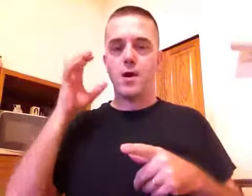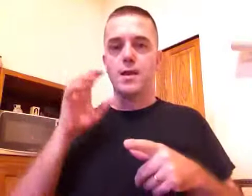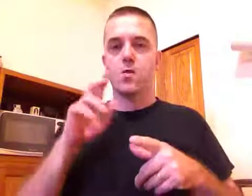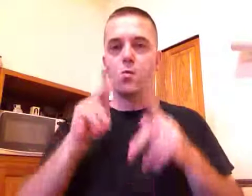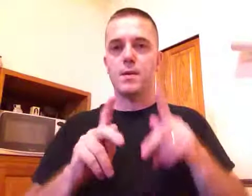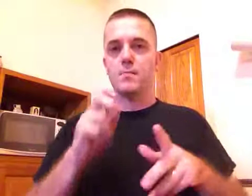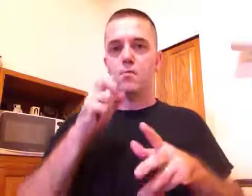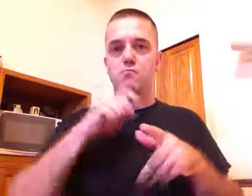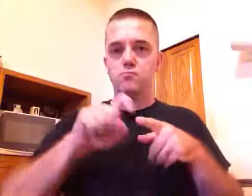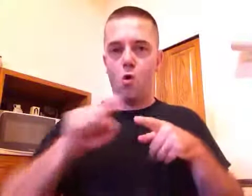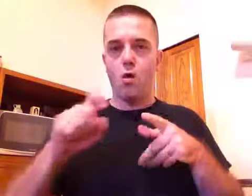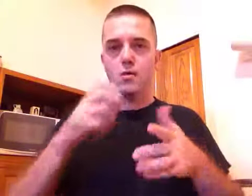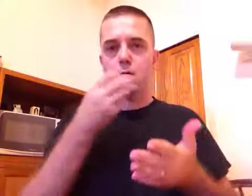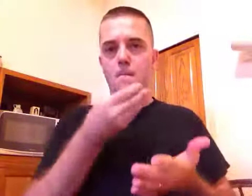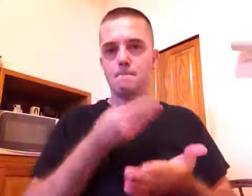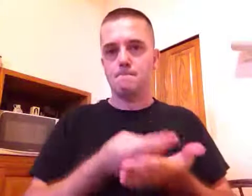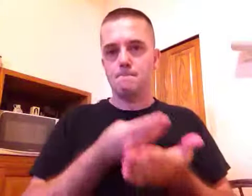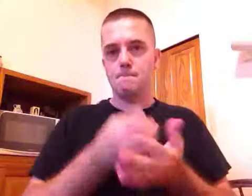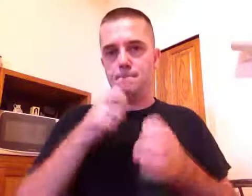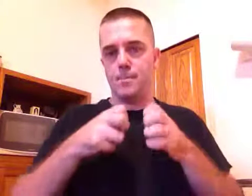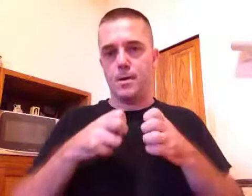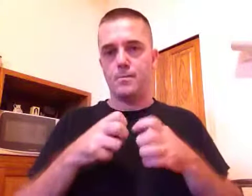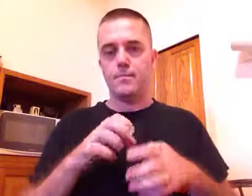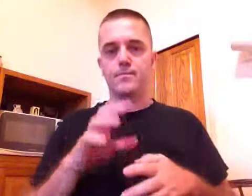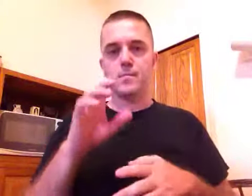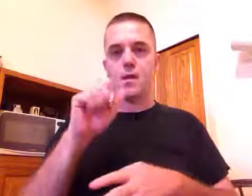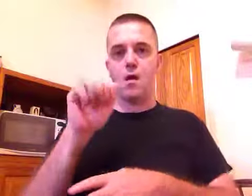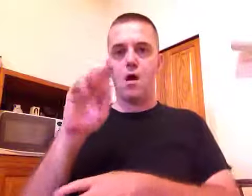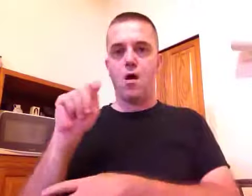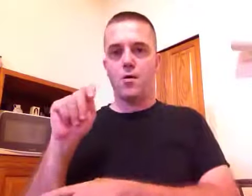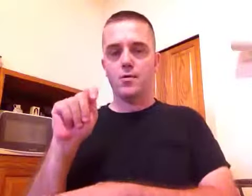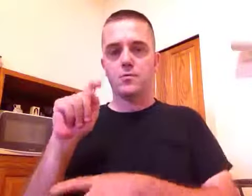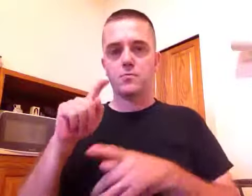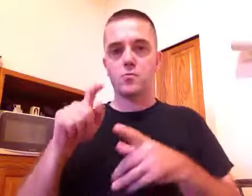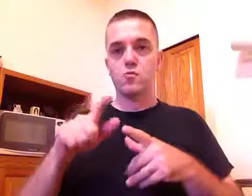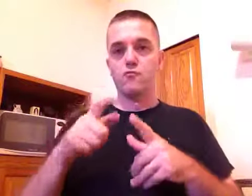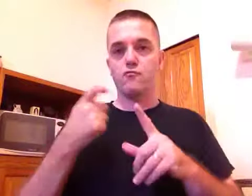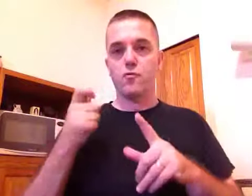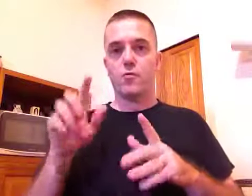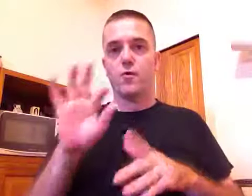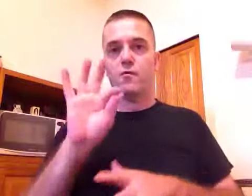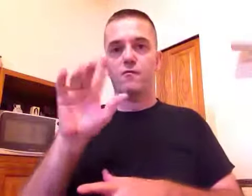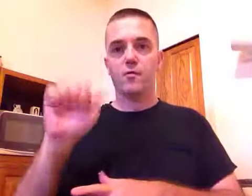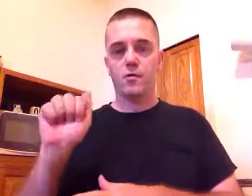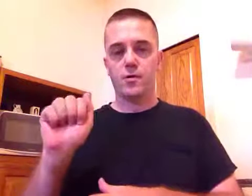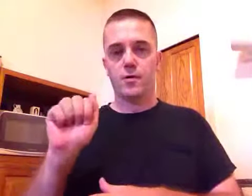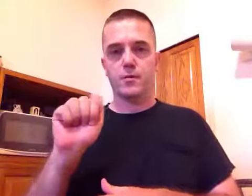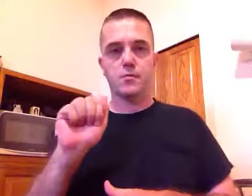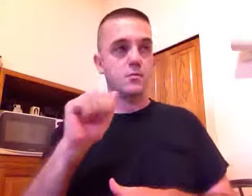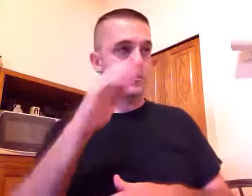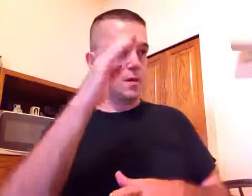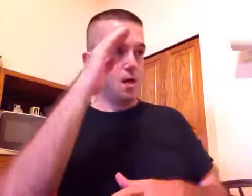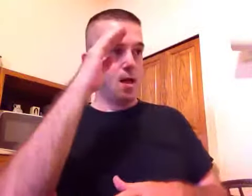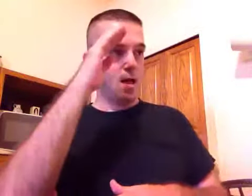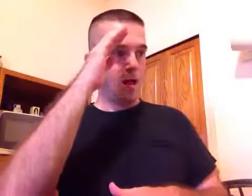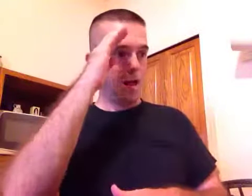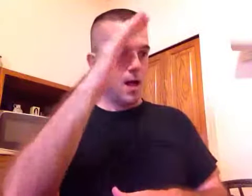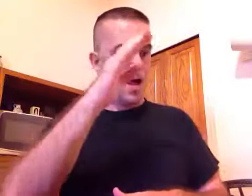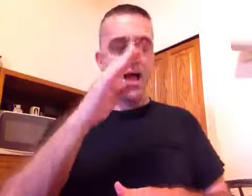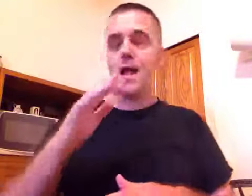hope. Hey, Art, welcome to the Dave Show. What's up? Hey, Dave. Good afternoon. Thanks for taking our call. Sure. Dave, we got on board with your